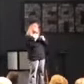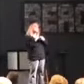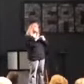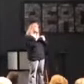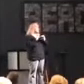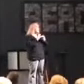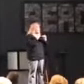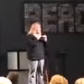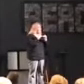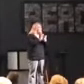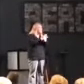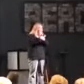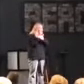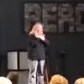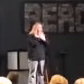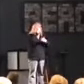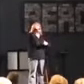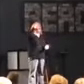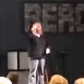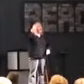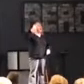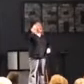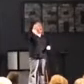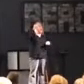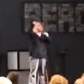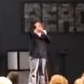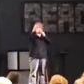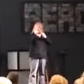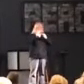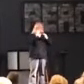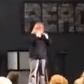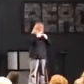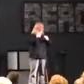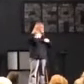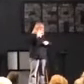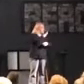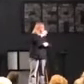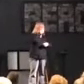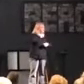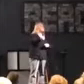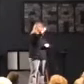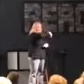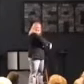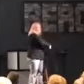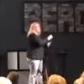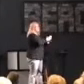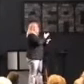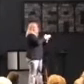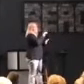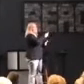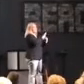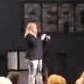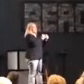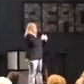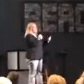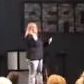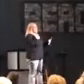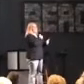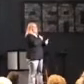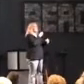these stories kind of, if you remember little stories of dad, things that happened, we'd really love for you to share those downstairs. We're looking forward to